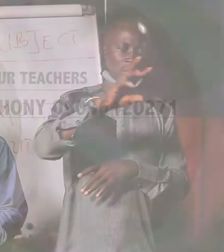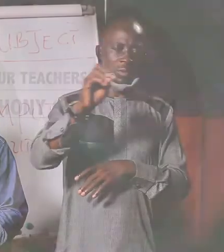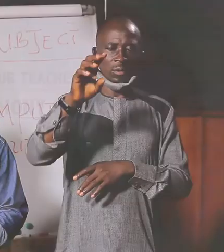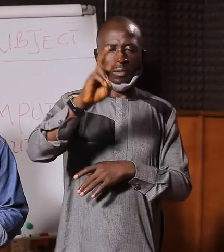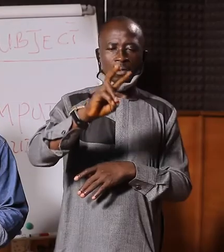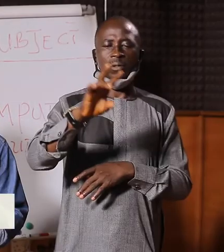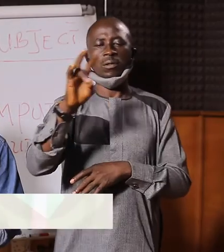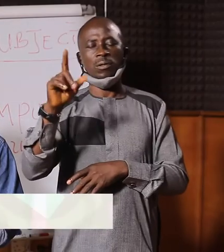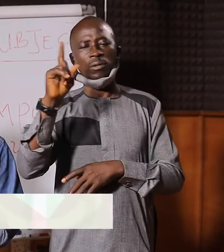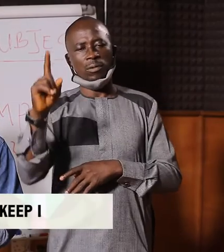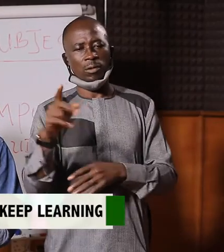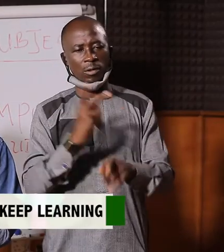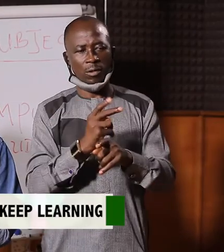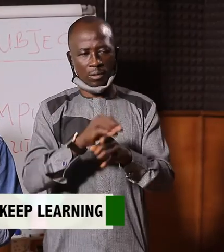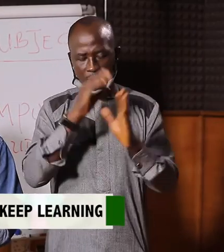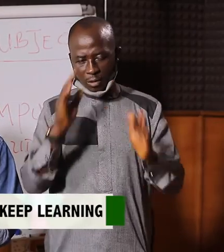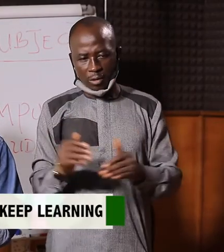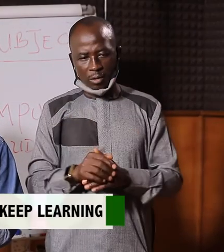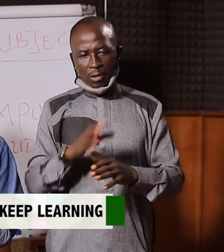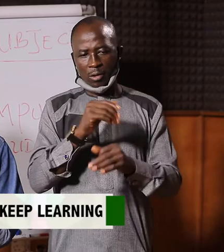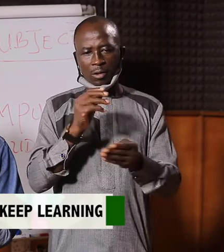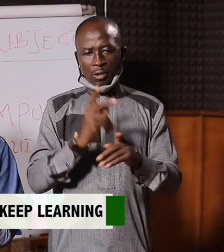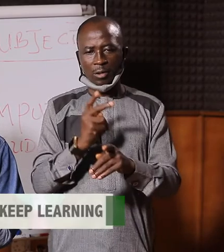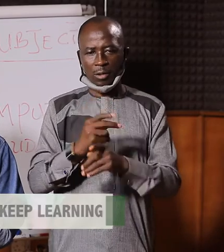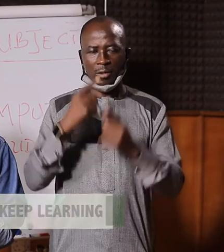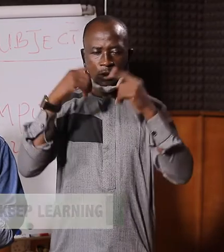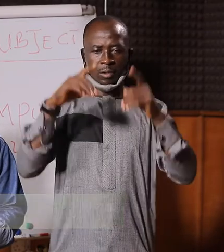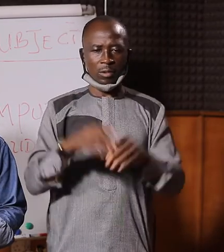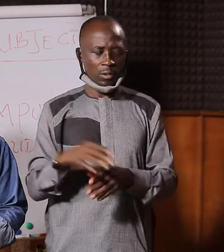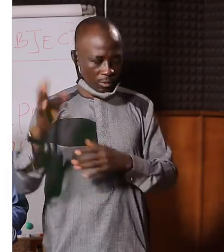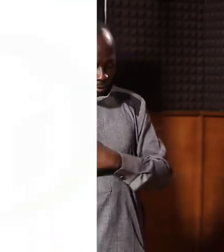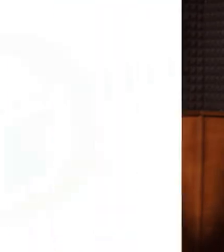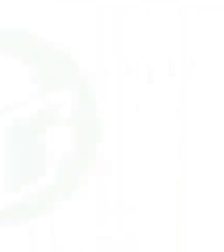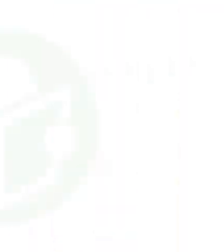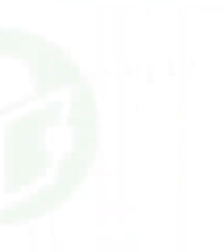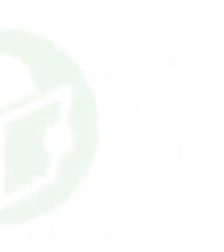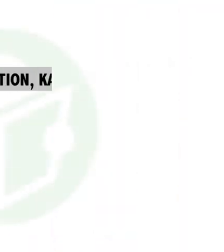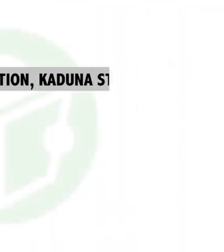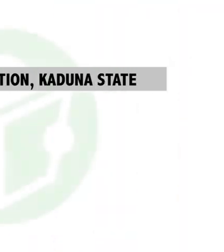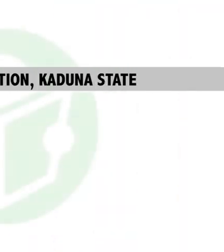080-364-20271. Keep learning and keep succeeding. God bless you.